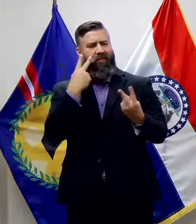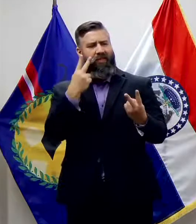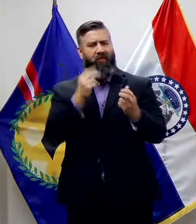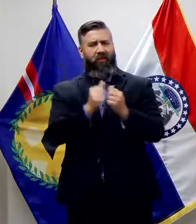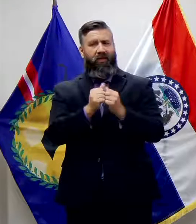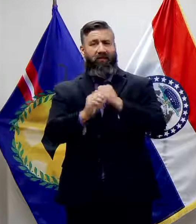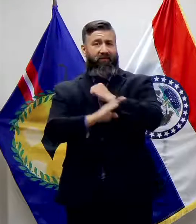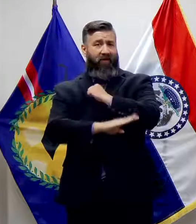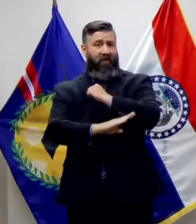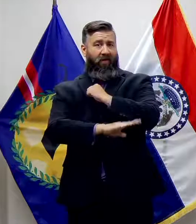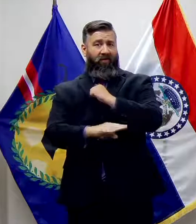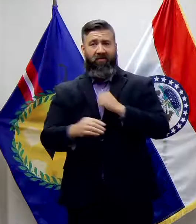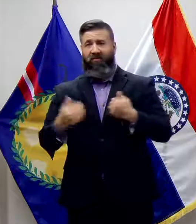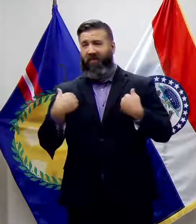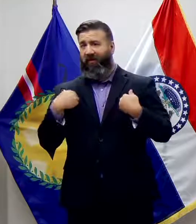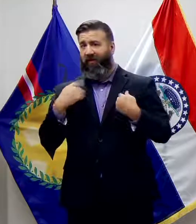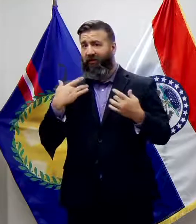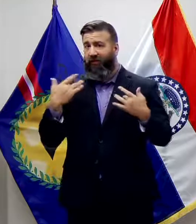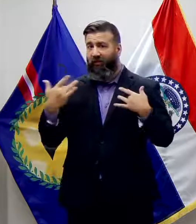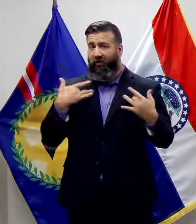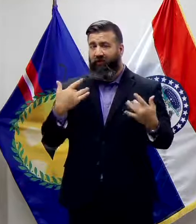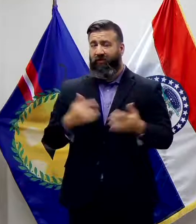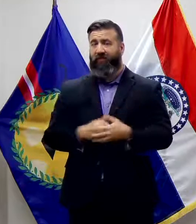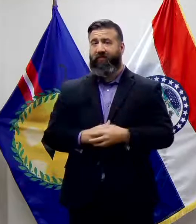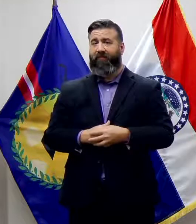fall? Do you have concerns?